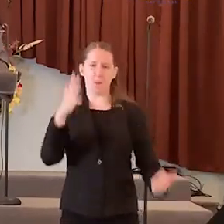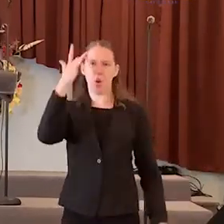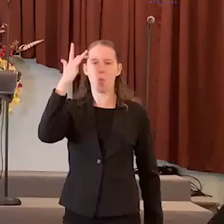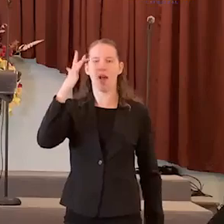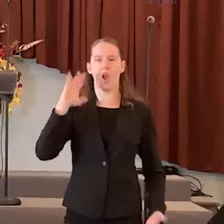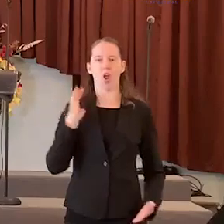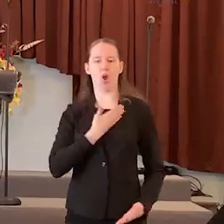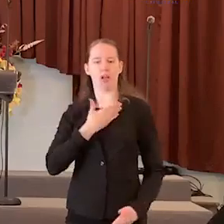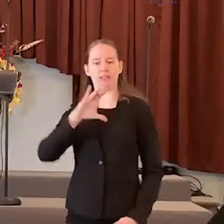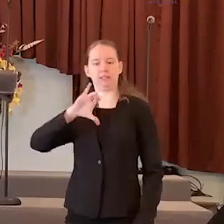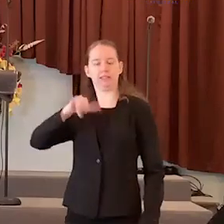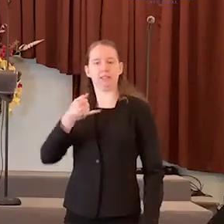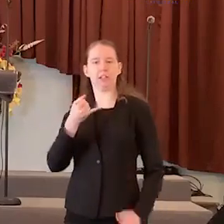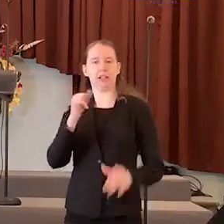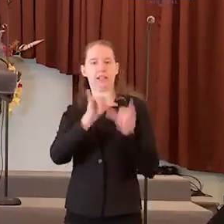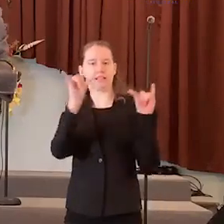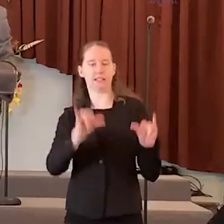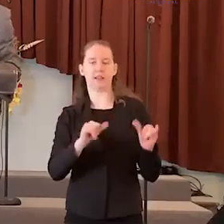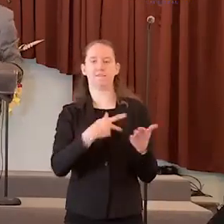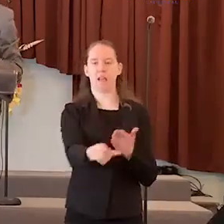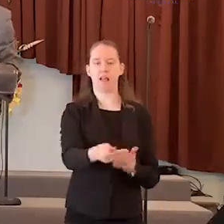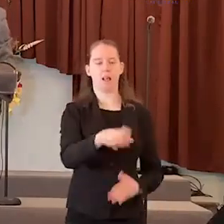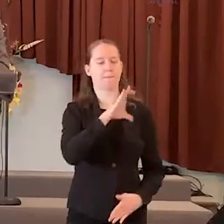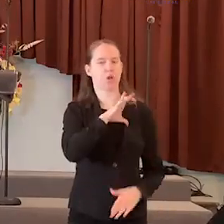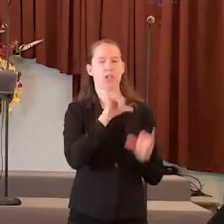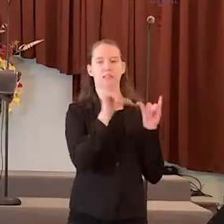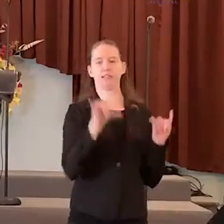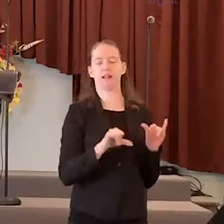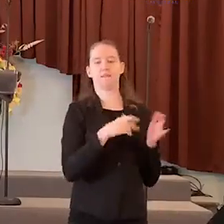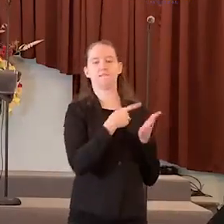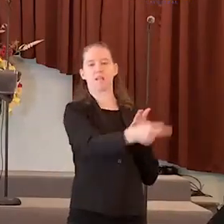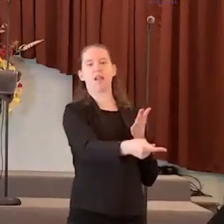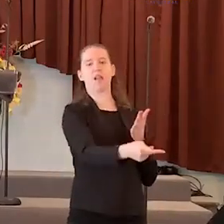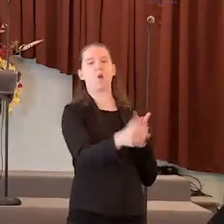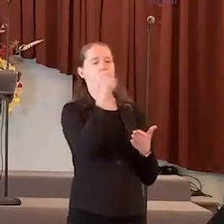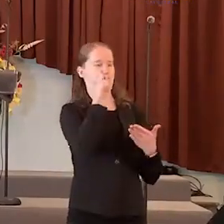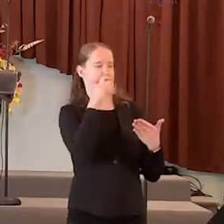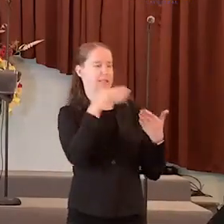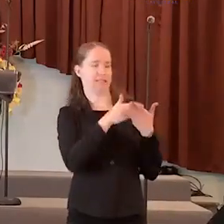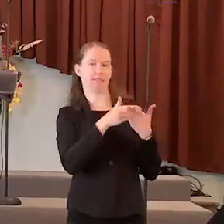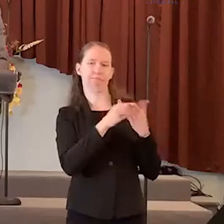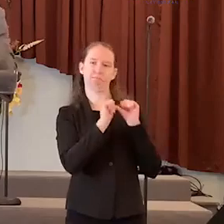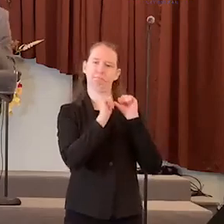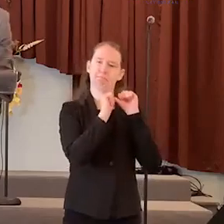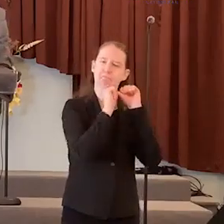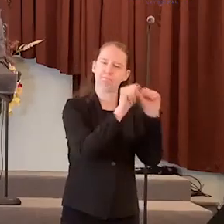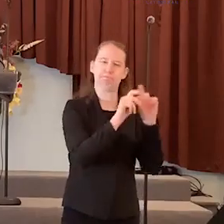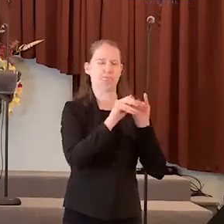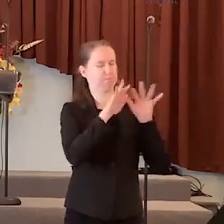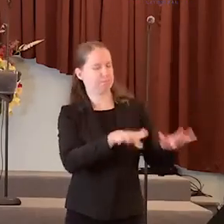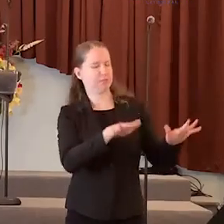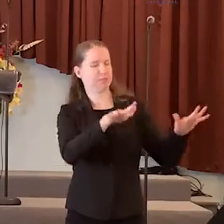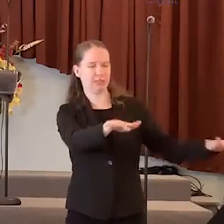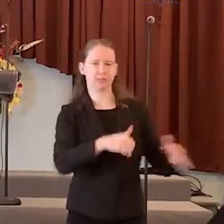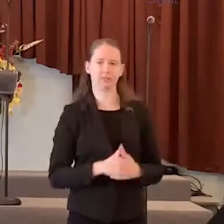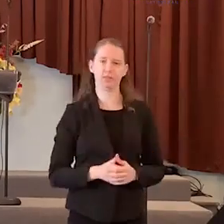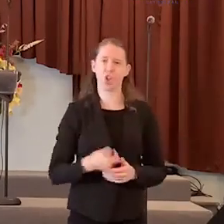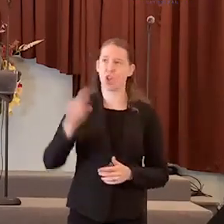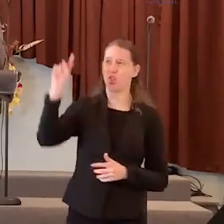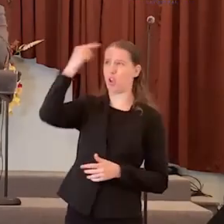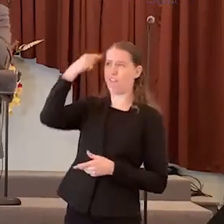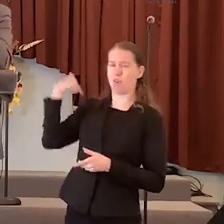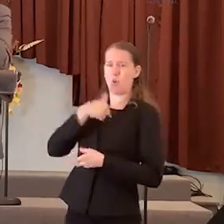system. Failed police systems that harbor racist police officers. Eroded trust in the government